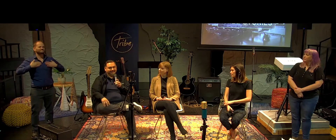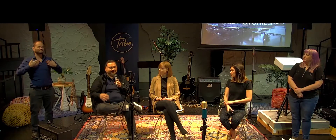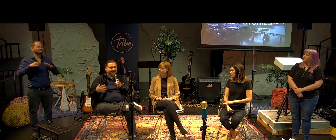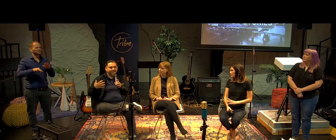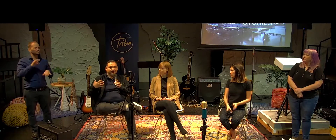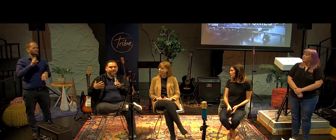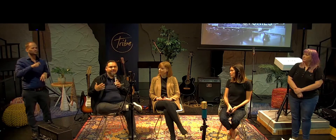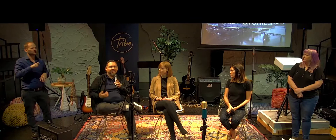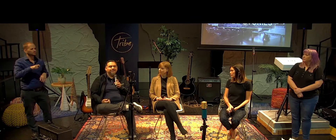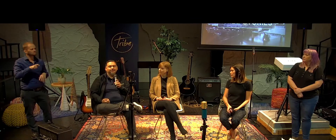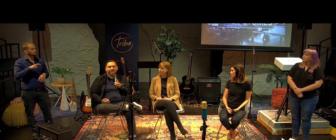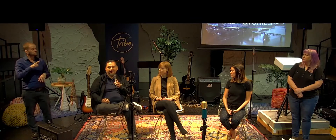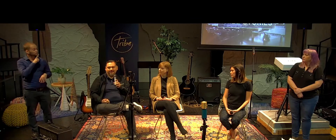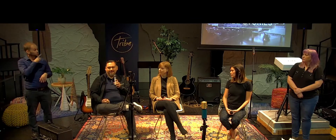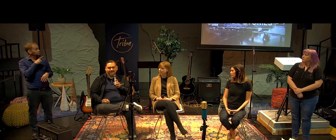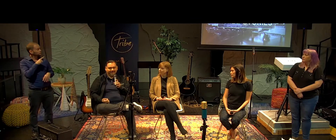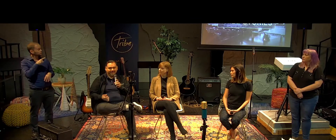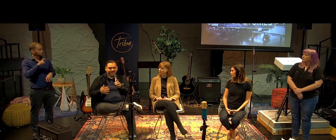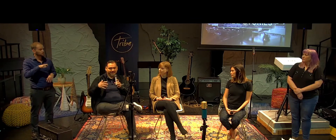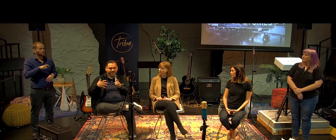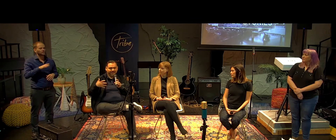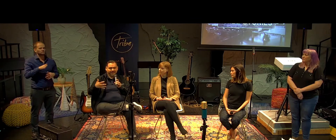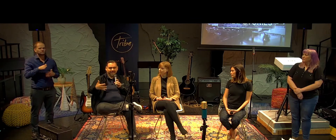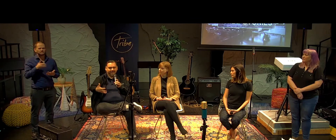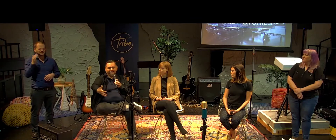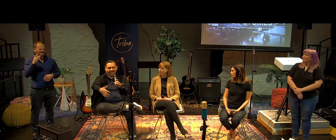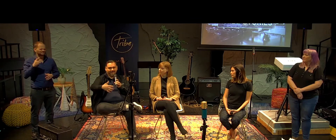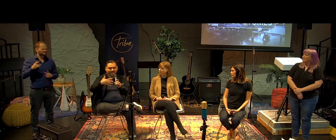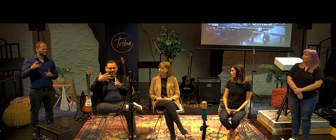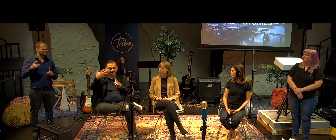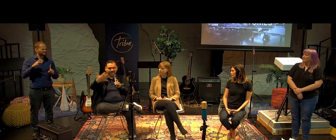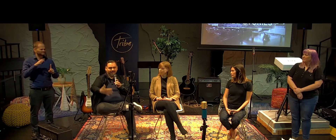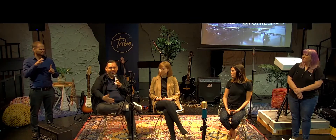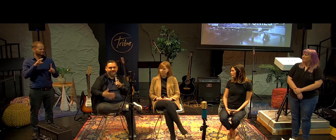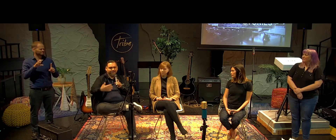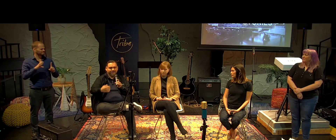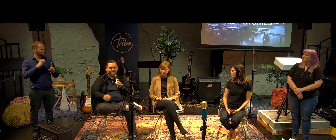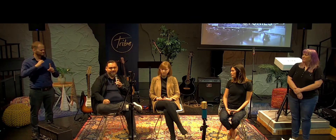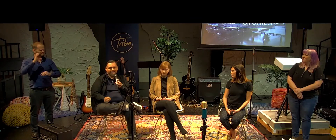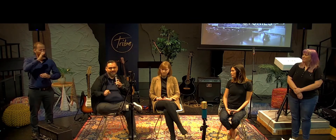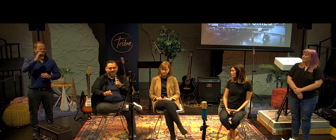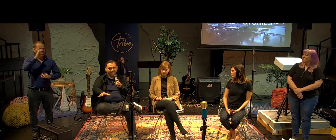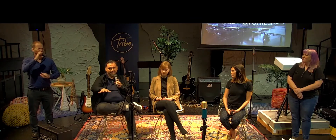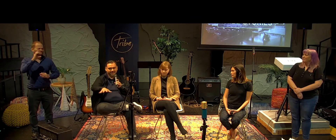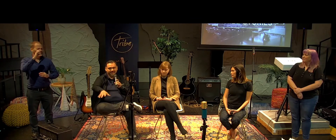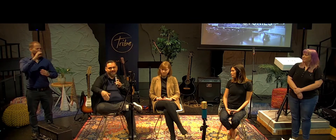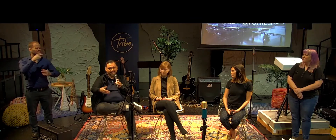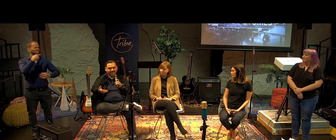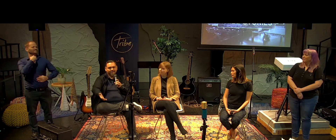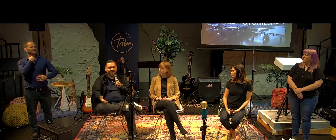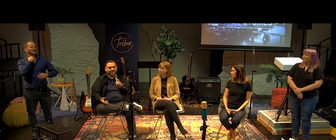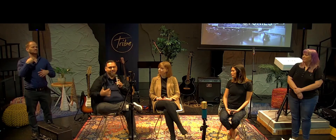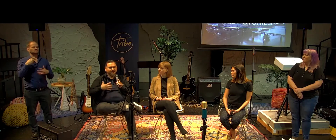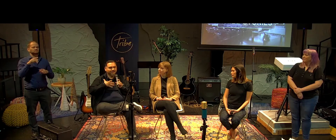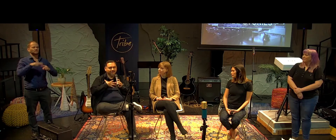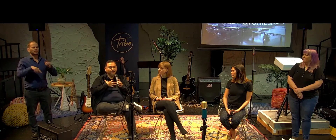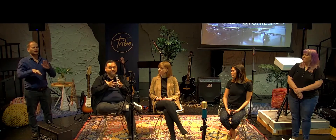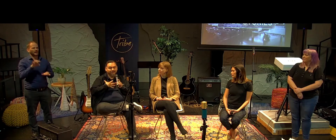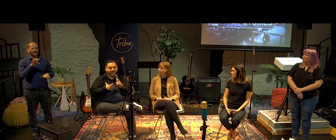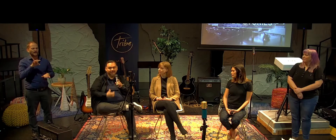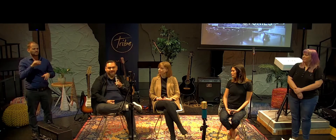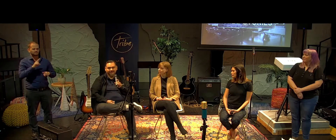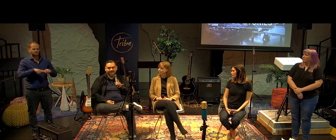it seems so unattainable. It seems like it's beyond a glass prison. Like you see it, it should be there, but you